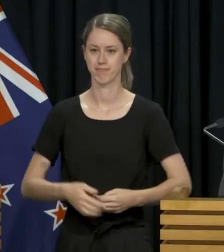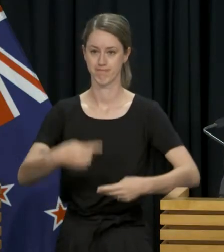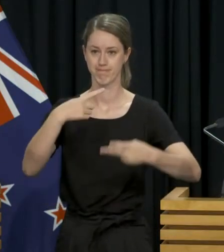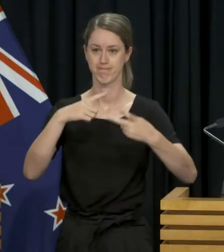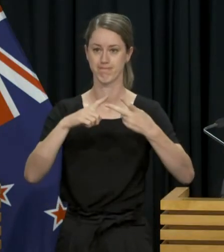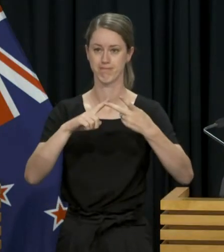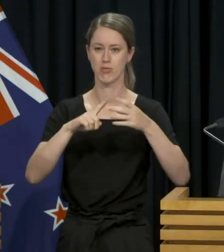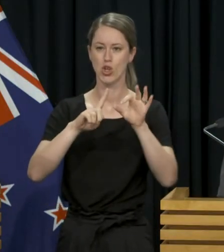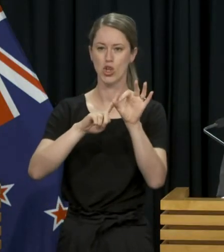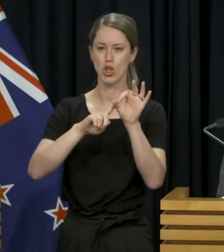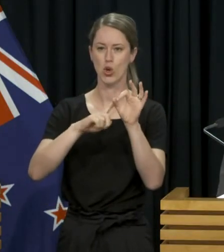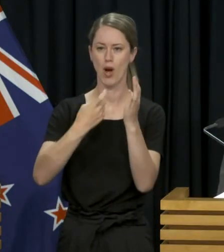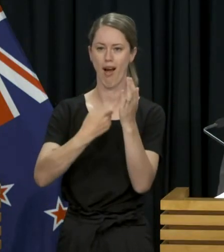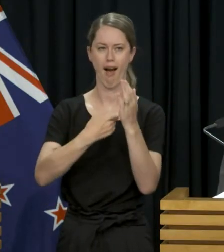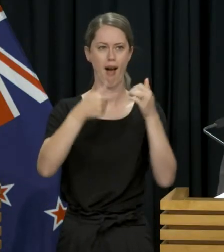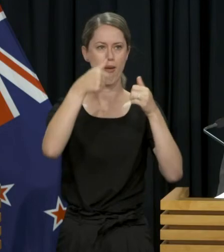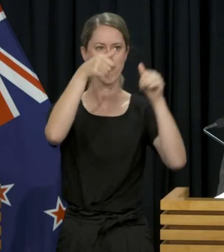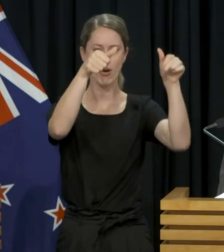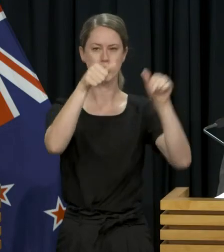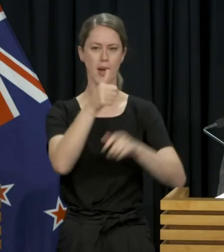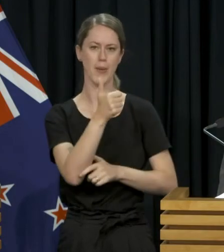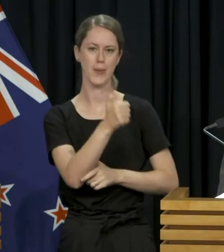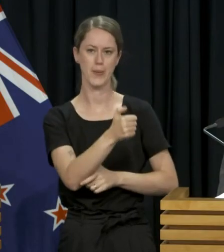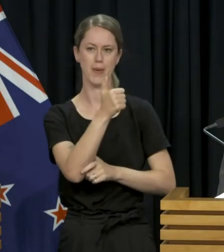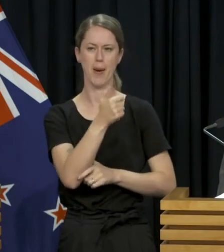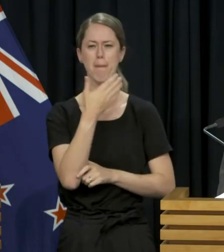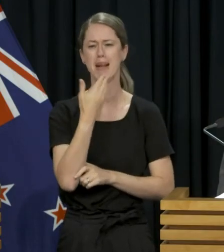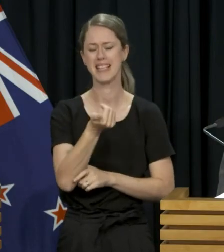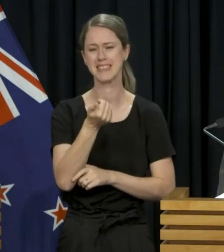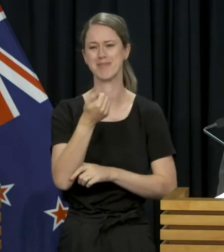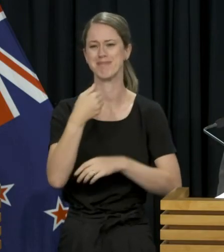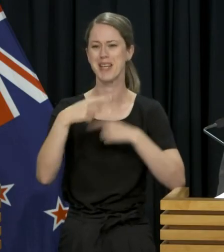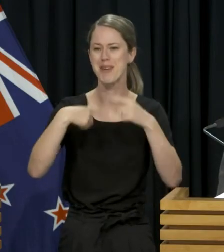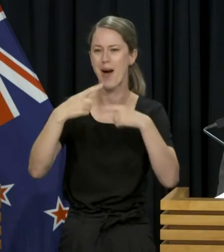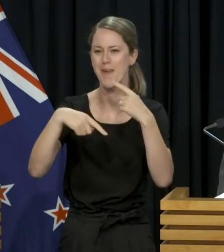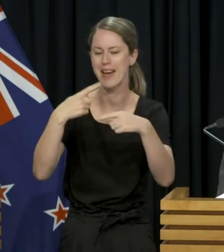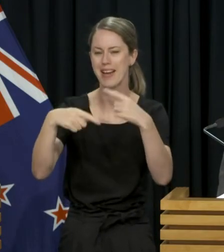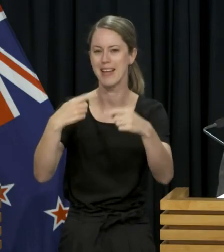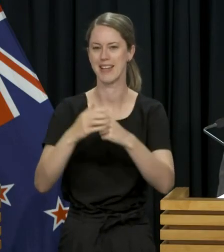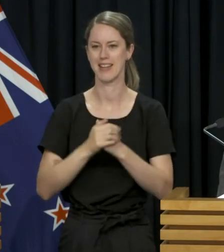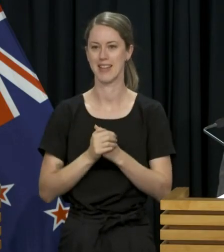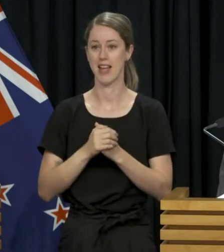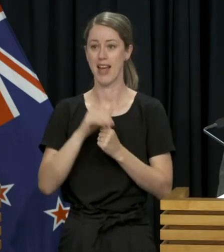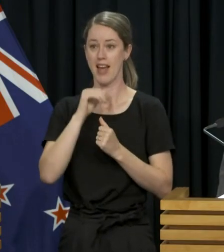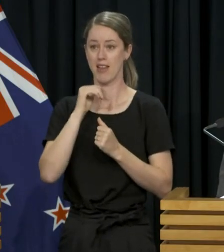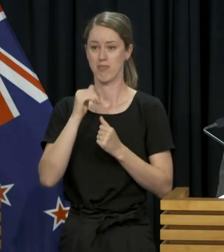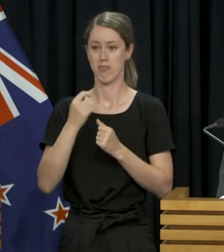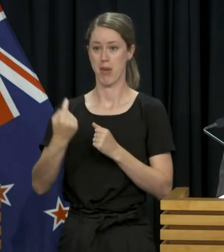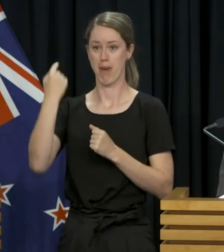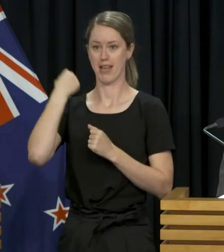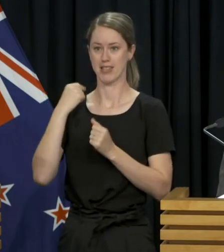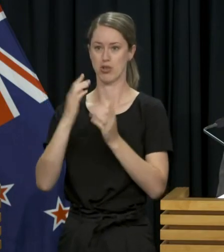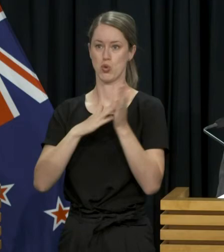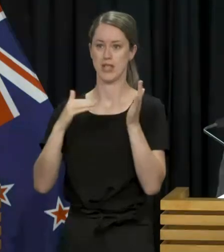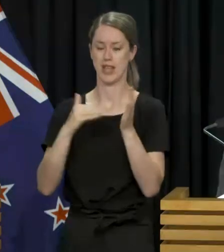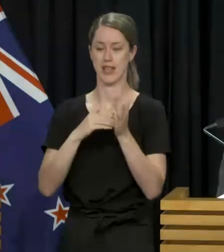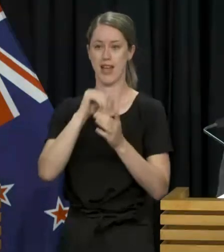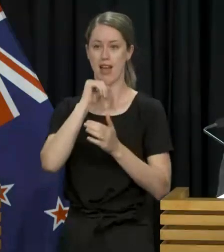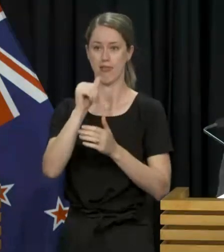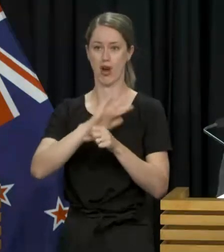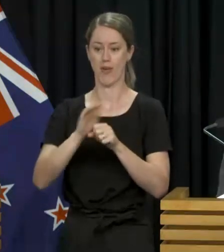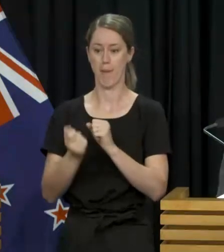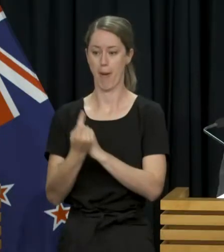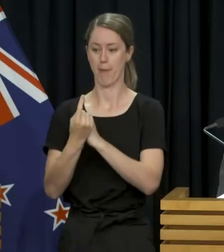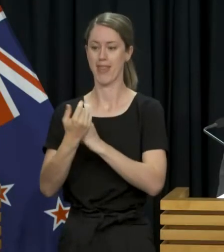QR codes. We've noted this before. New Zealanders are very good at responding to a COVID-19 incident in their QR code scanning. We've